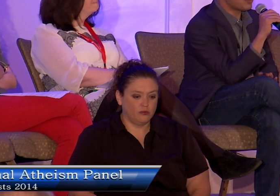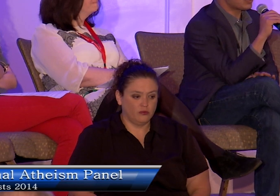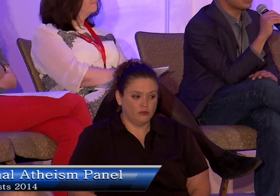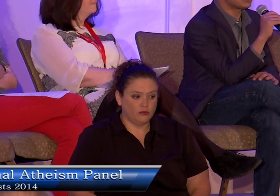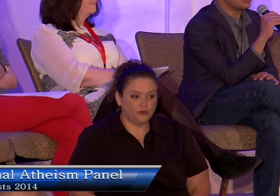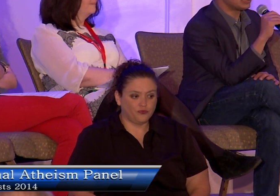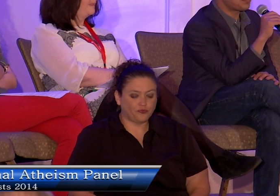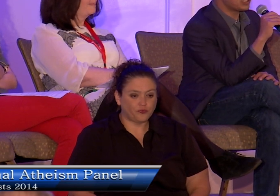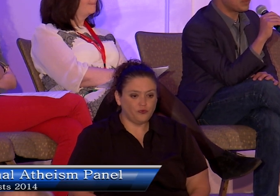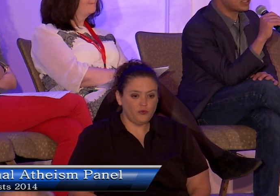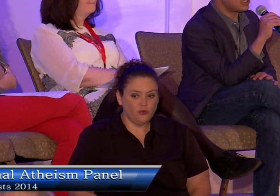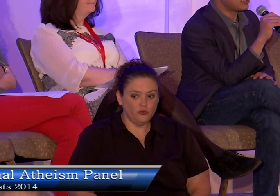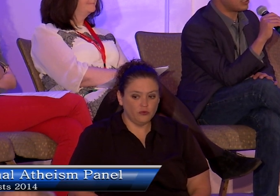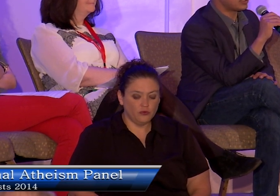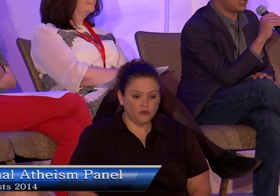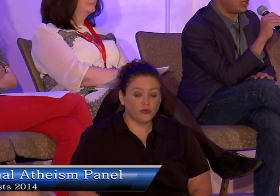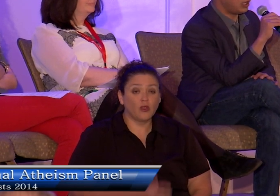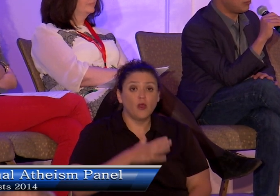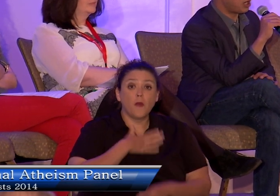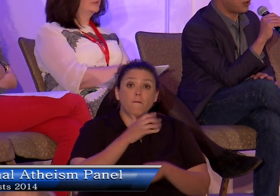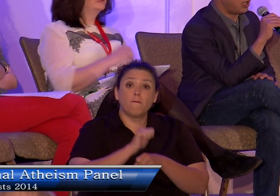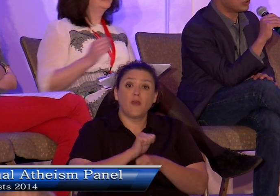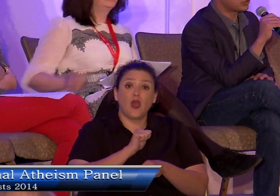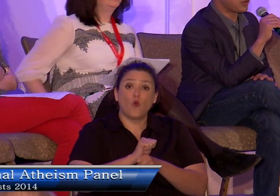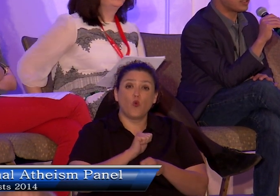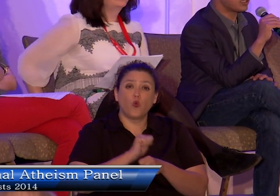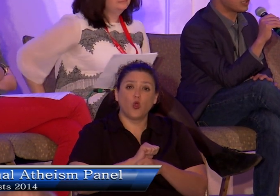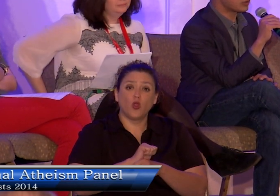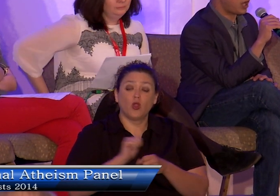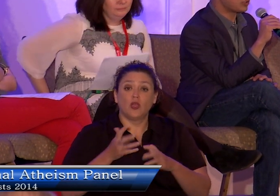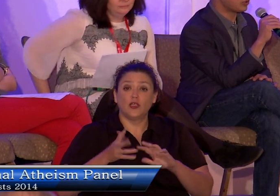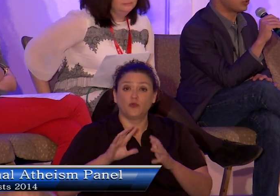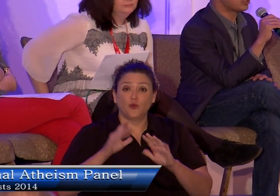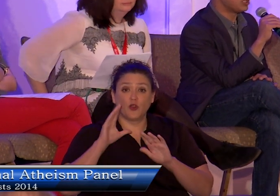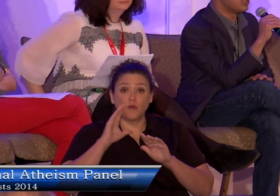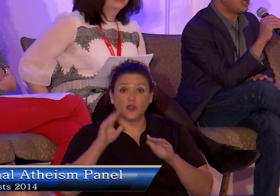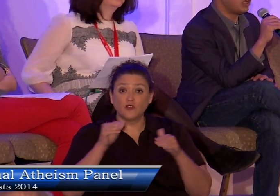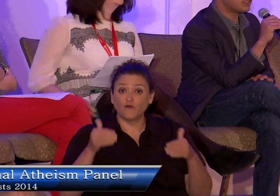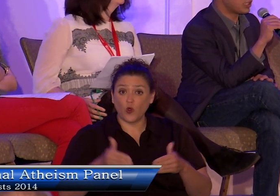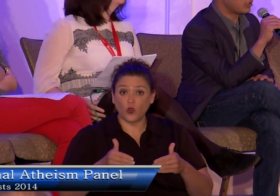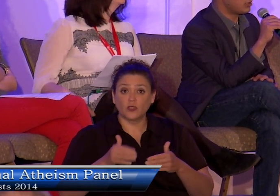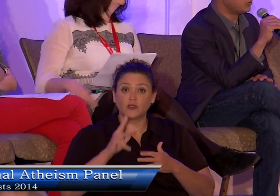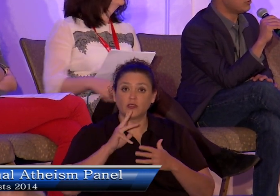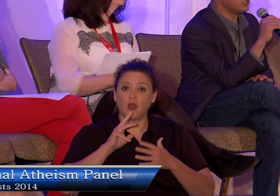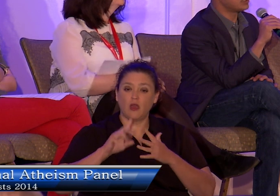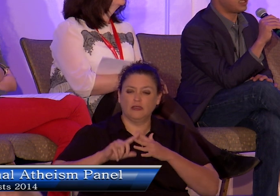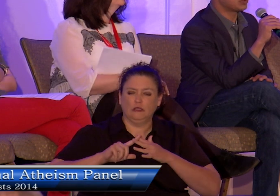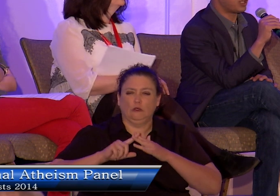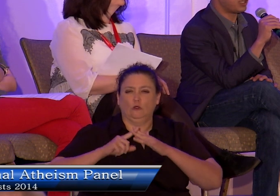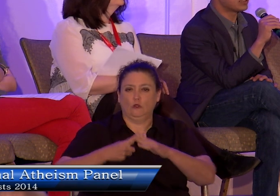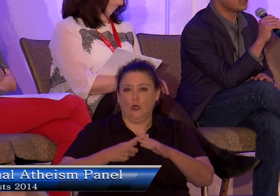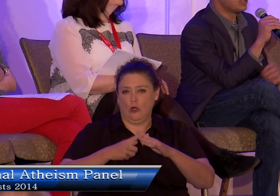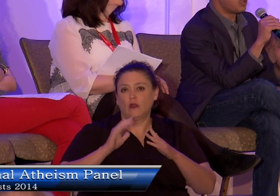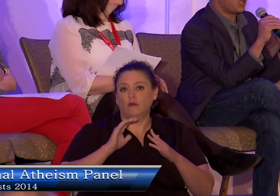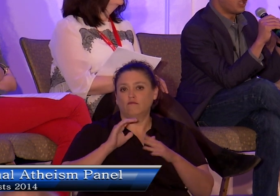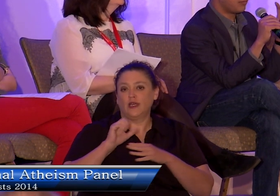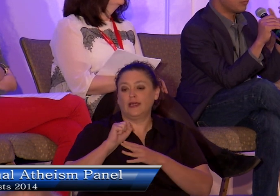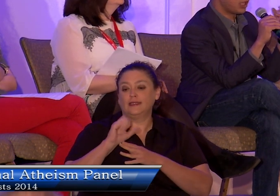My work is pretty much centered around creating a grassroots secular movement, as well